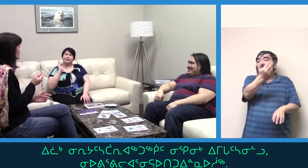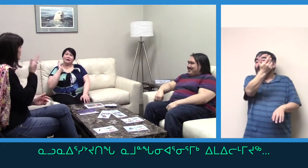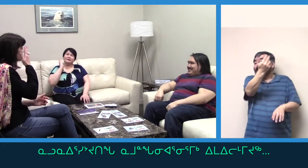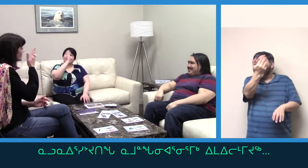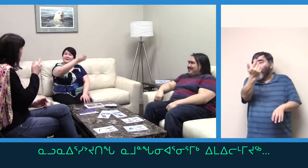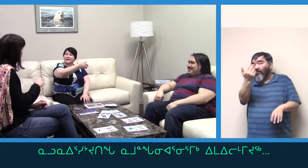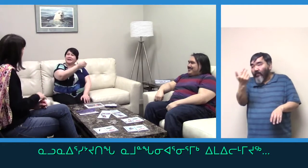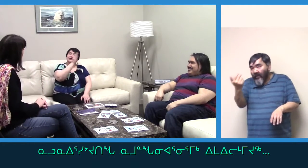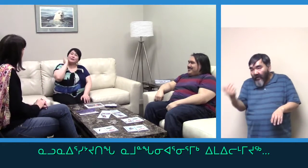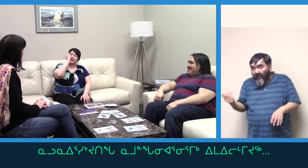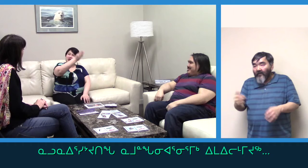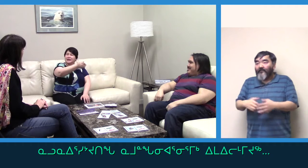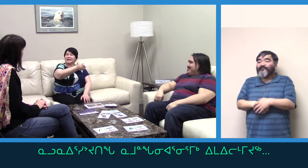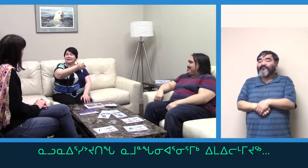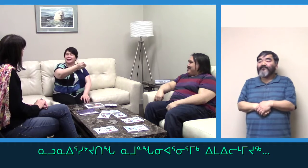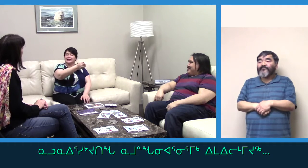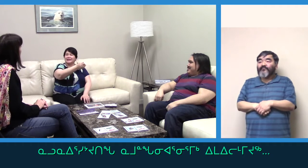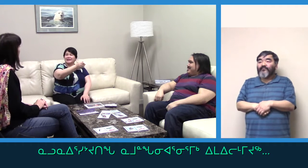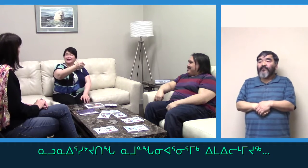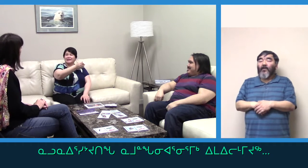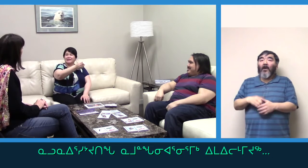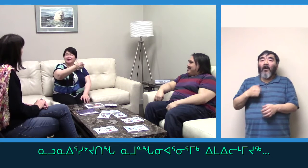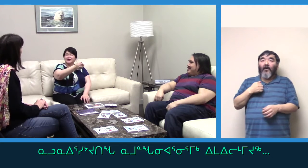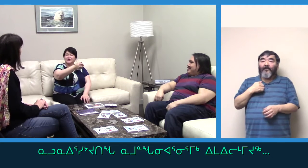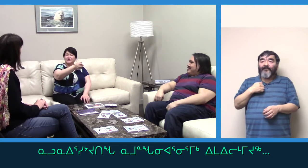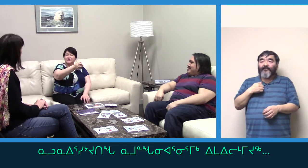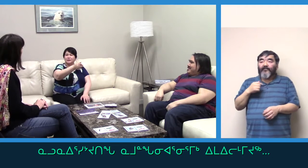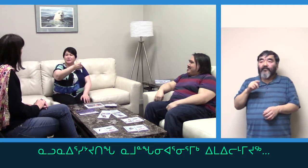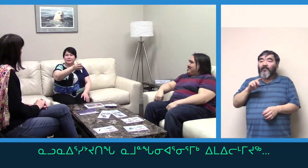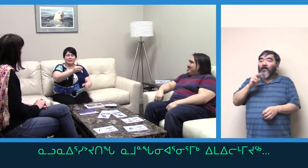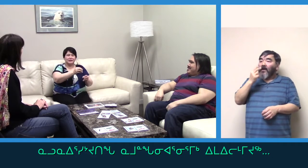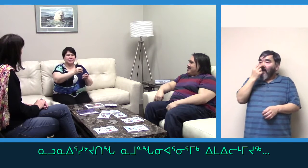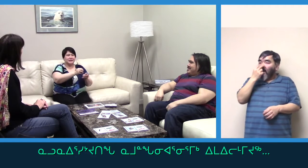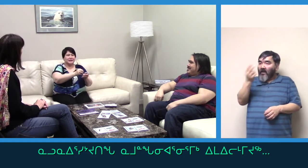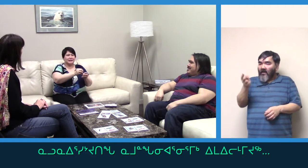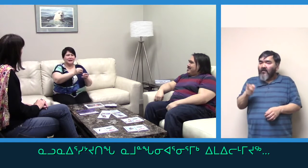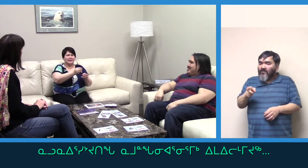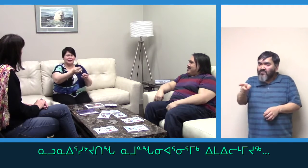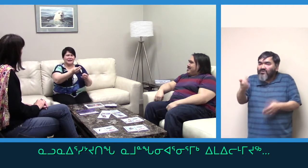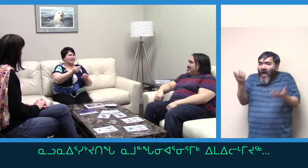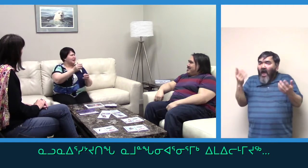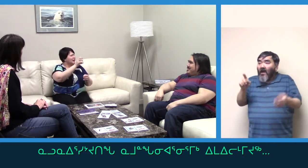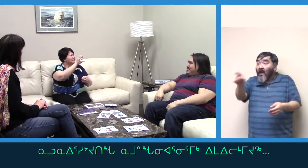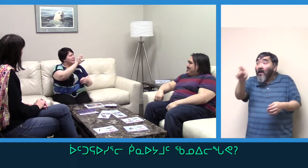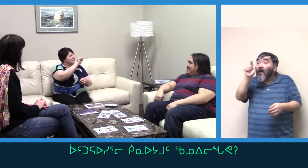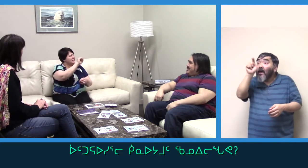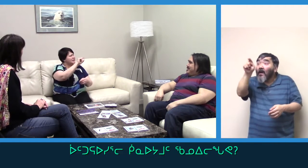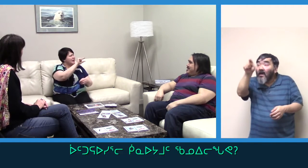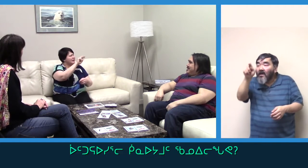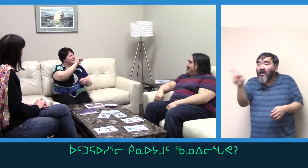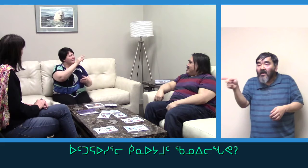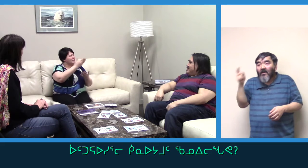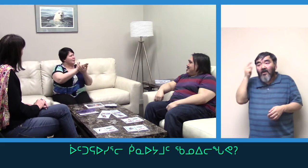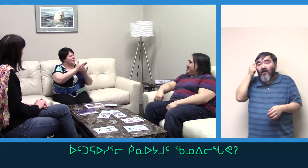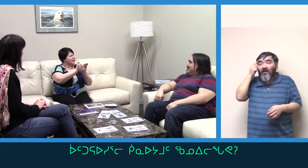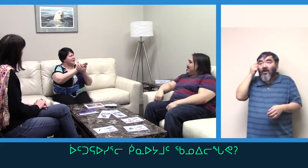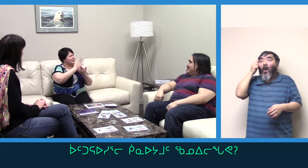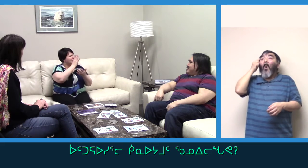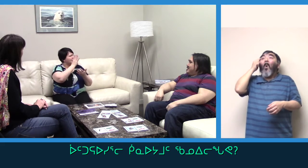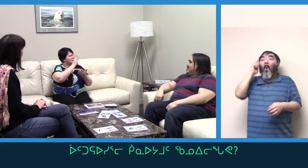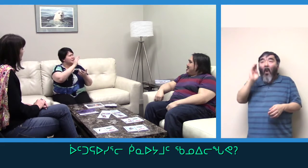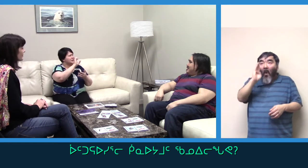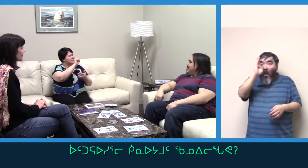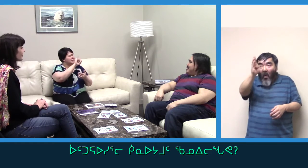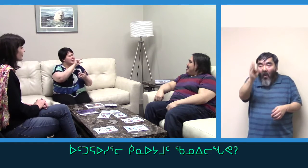Interesting. And referencing the direction, Uh-huh. and also she, I guess, about the sign for